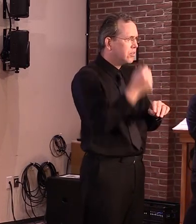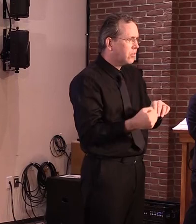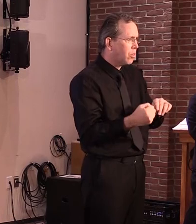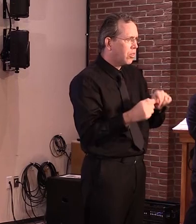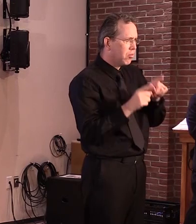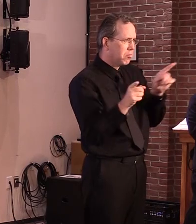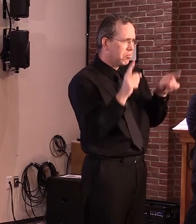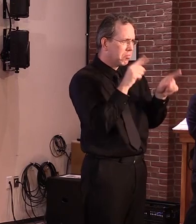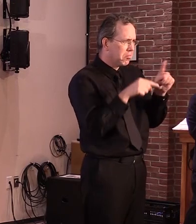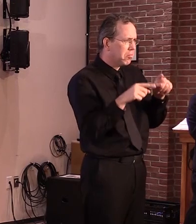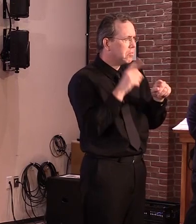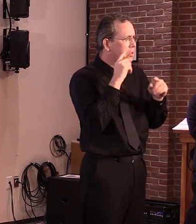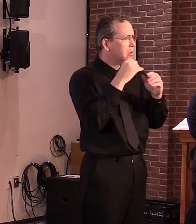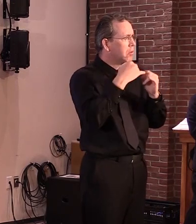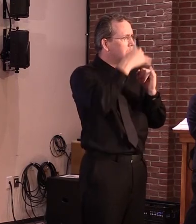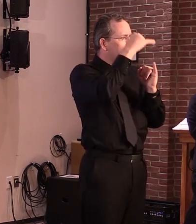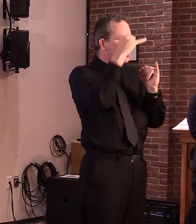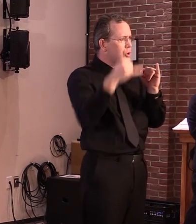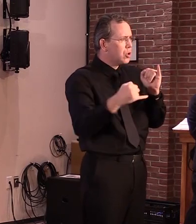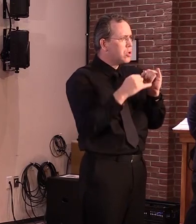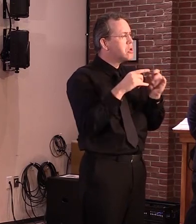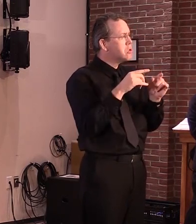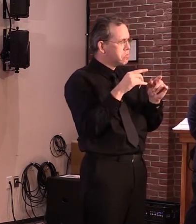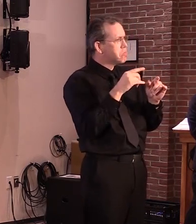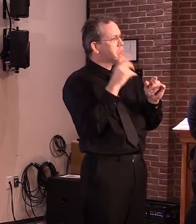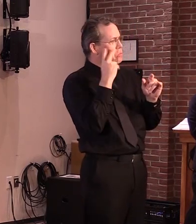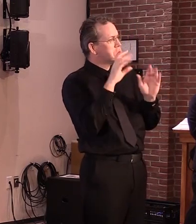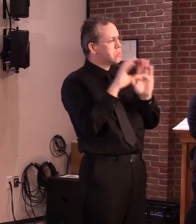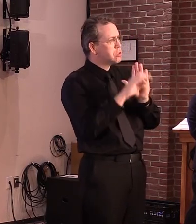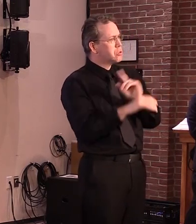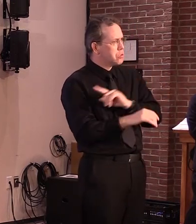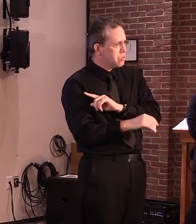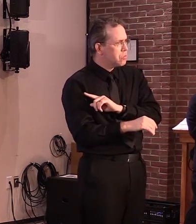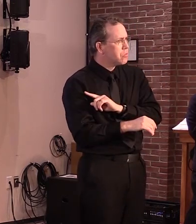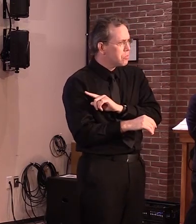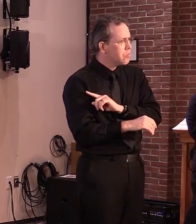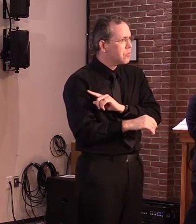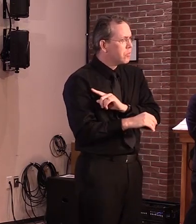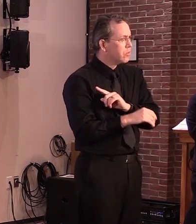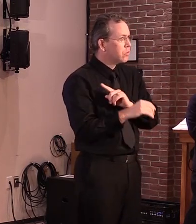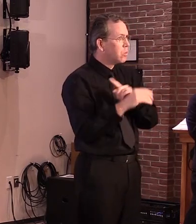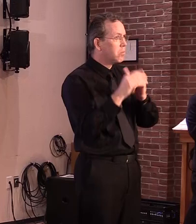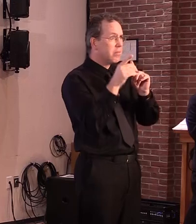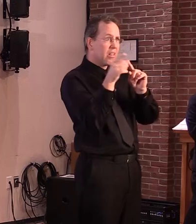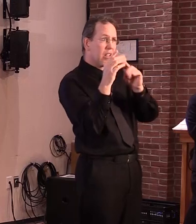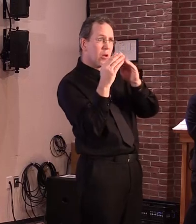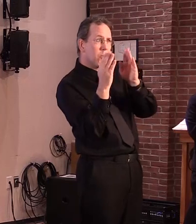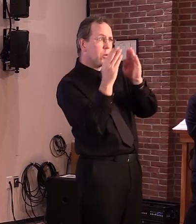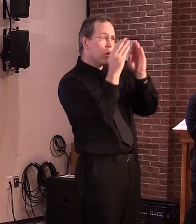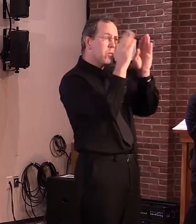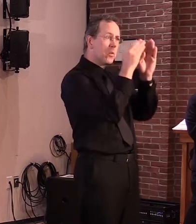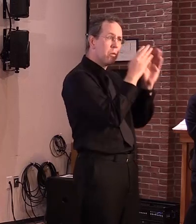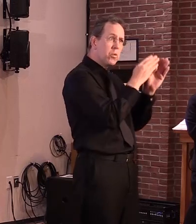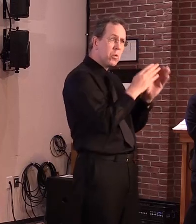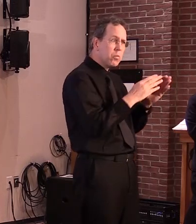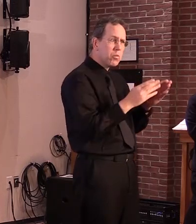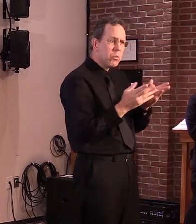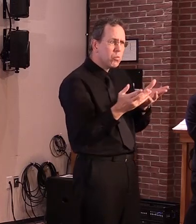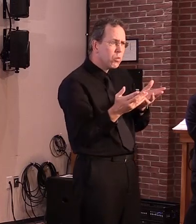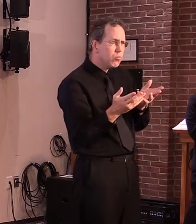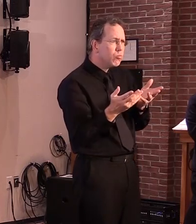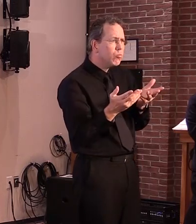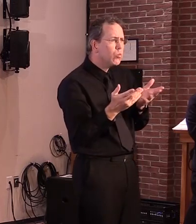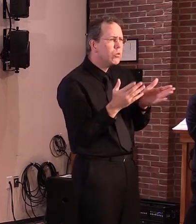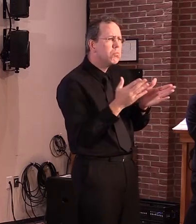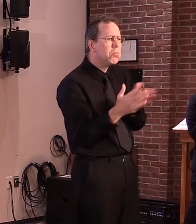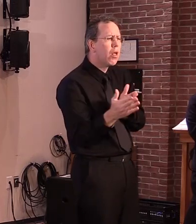Is there a possibility that you may go to a regional opening, or do you want to stay with? Possibly, but I would also add, I mean, if you, and this is